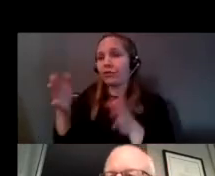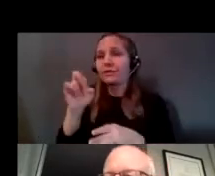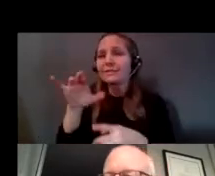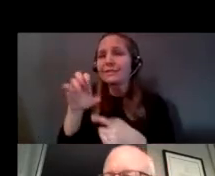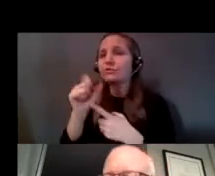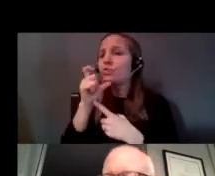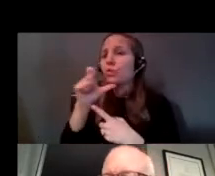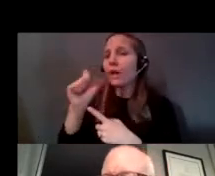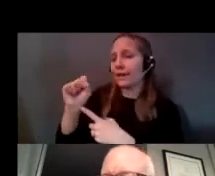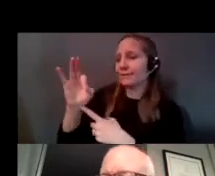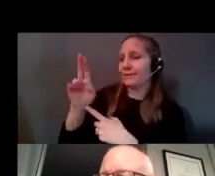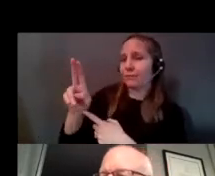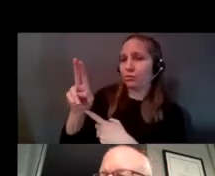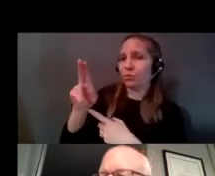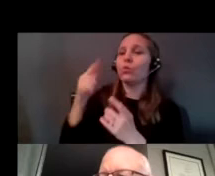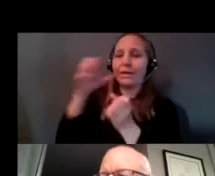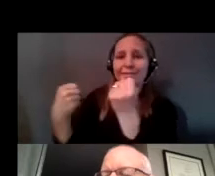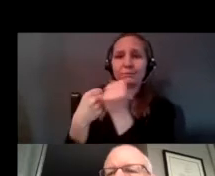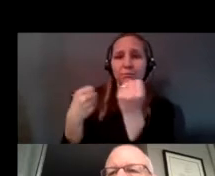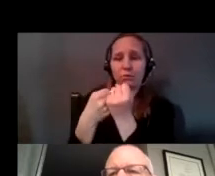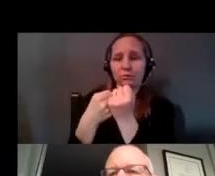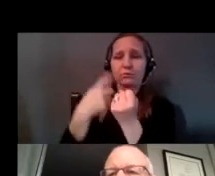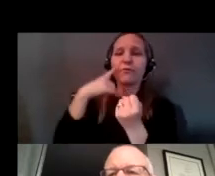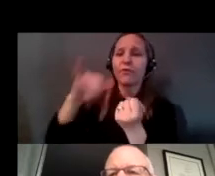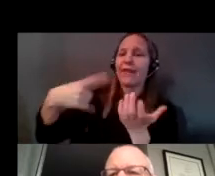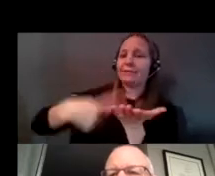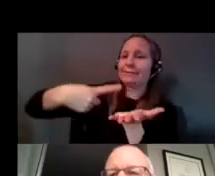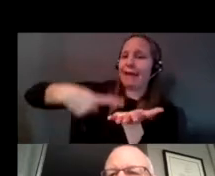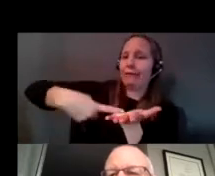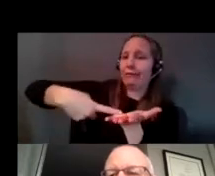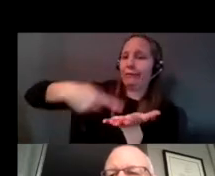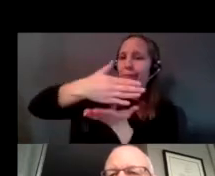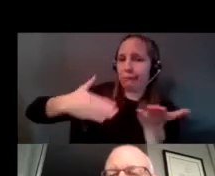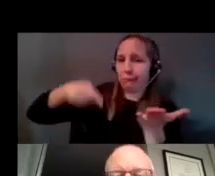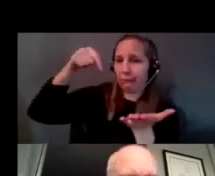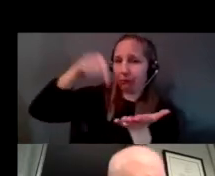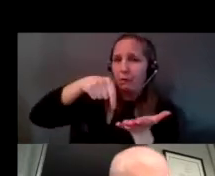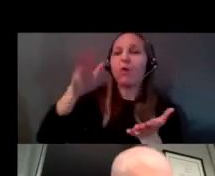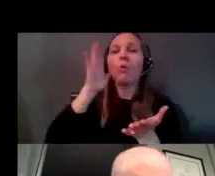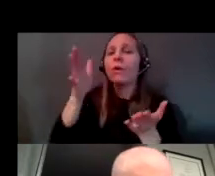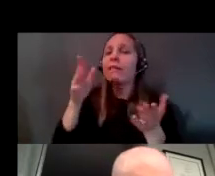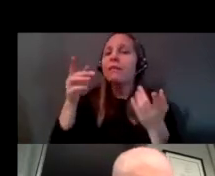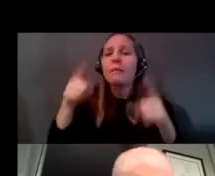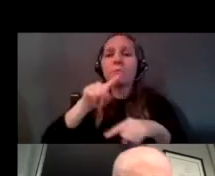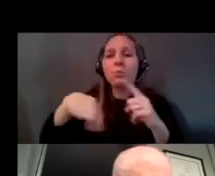sponsoring through the dialogues piece that will be coming up over the next 6 weeks or